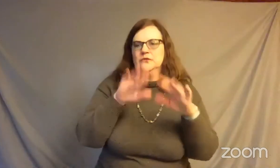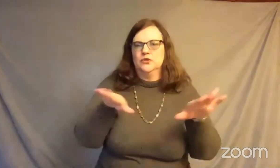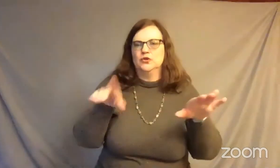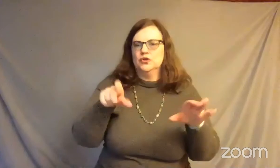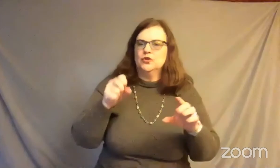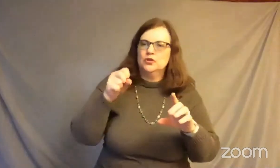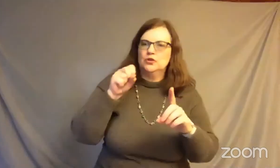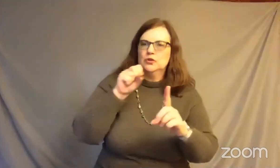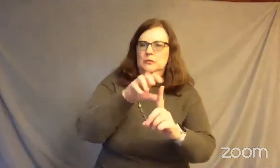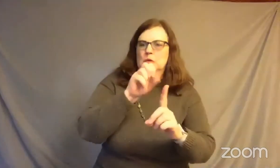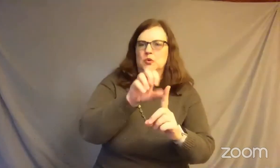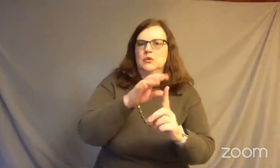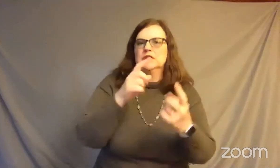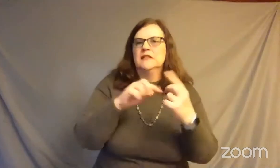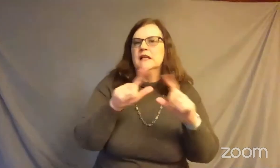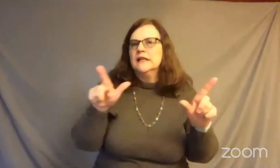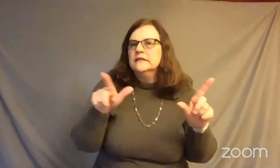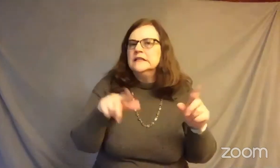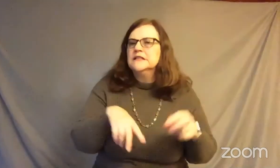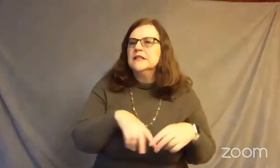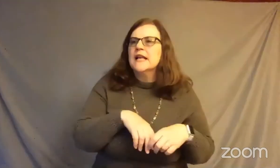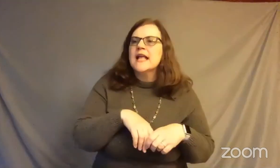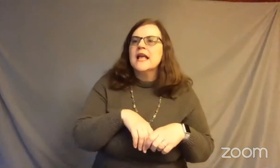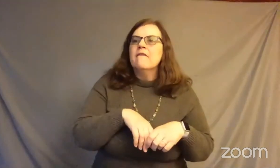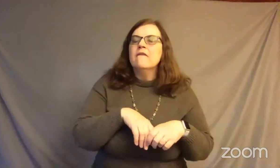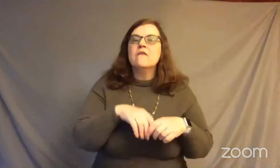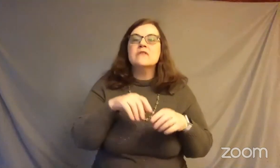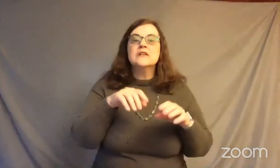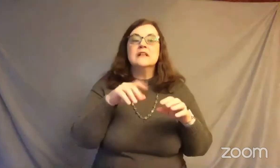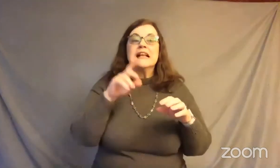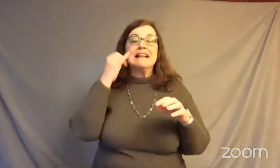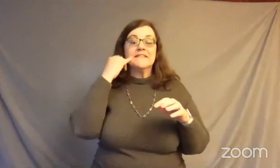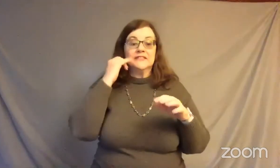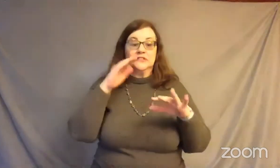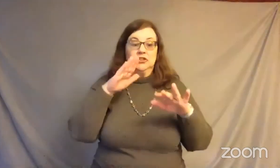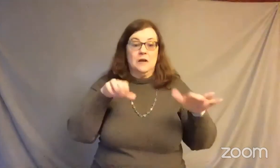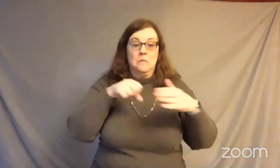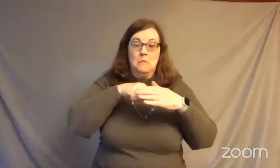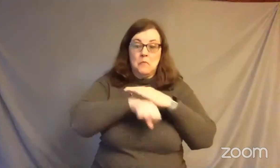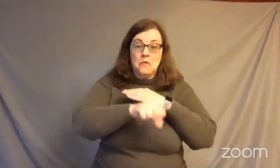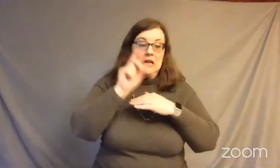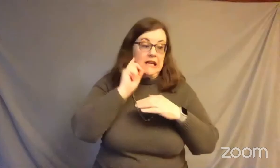I think it is critical that deaf children be exposed to sign language.